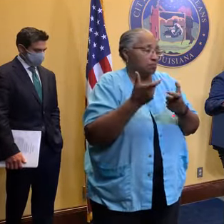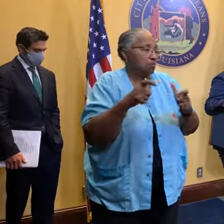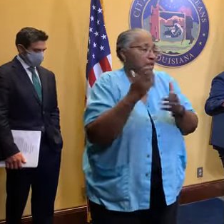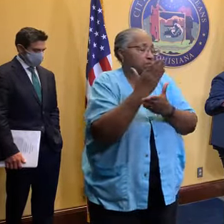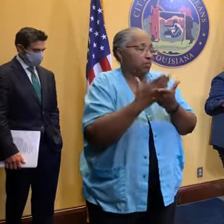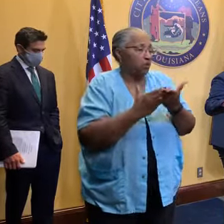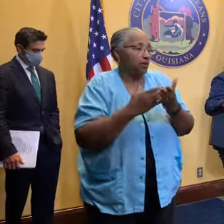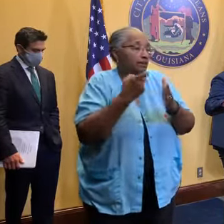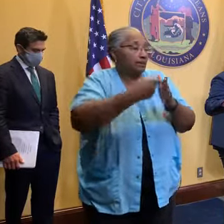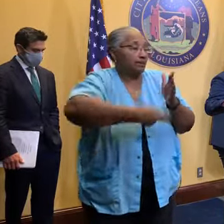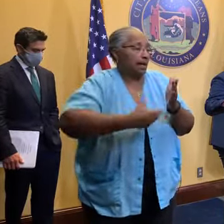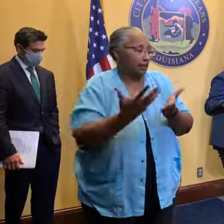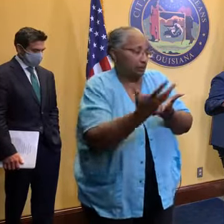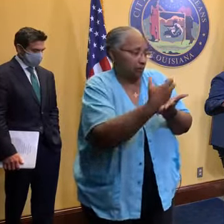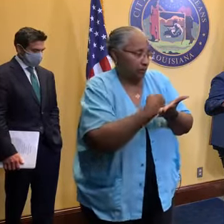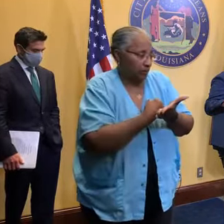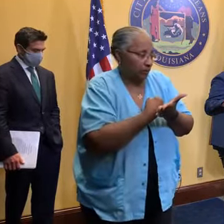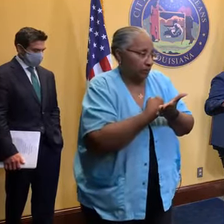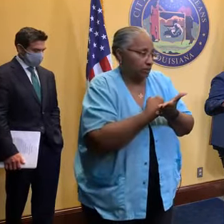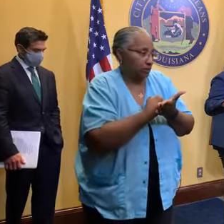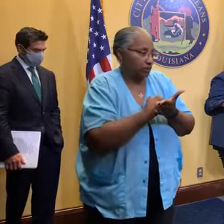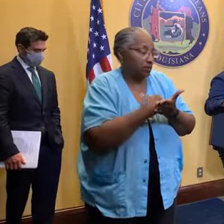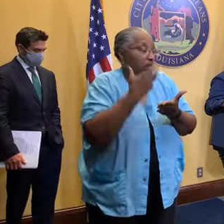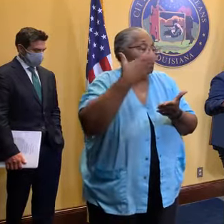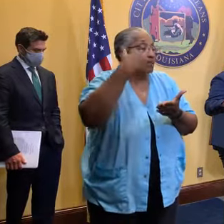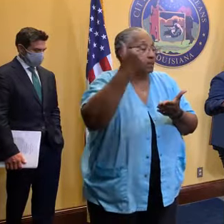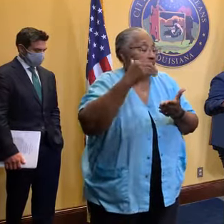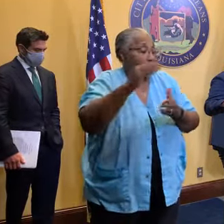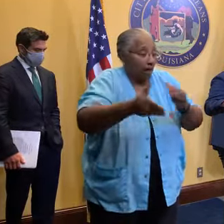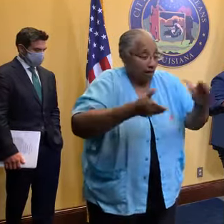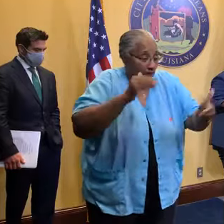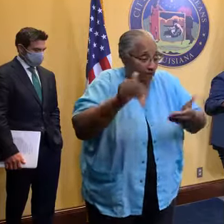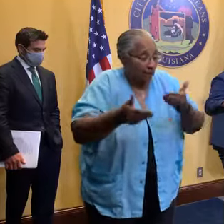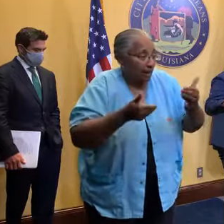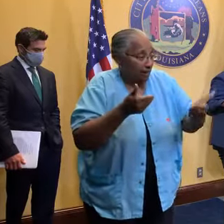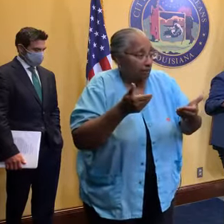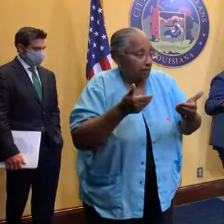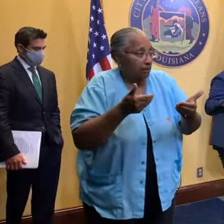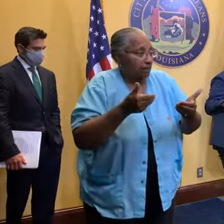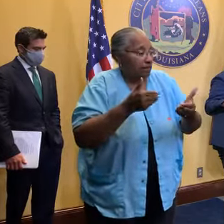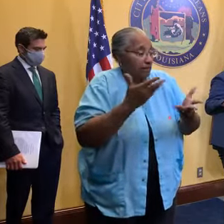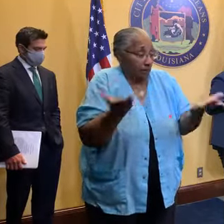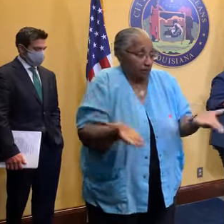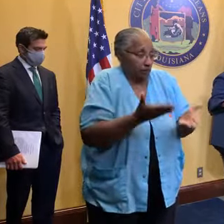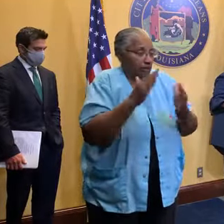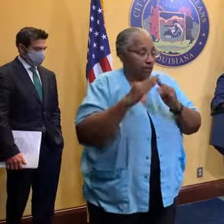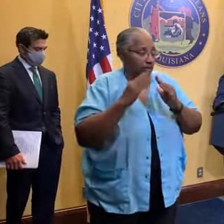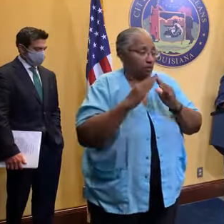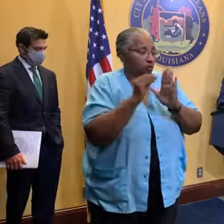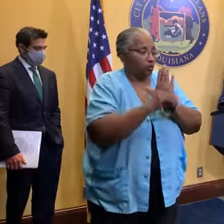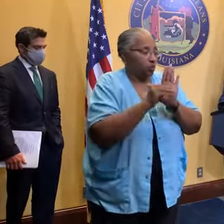the tax revenue generated off of hospitality in the city of New Orleans.